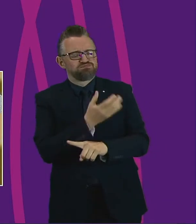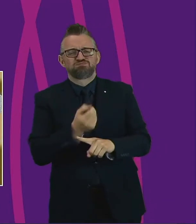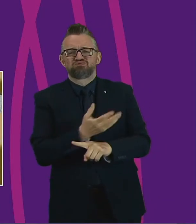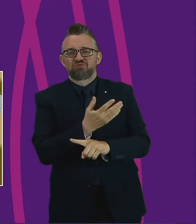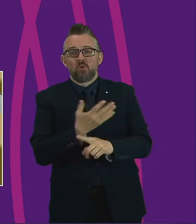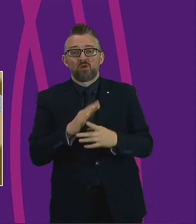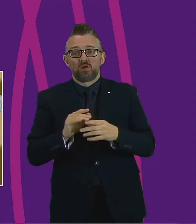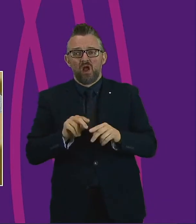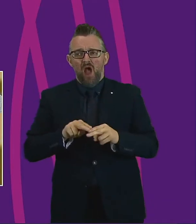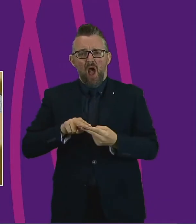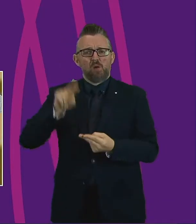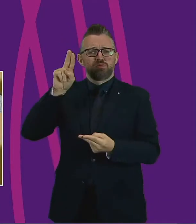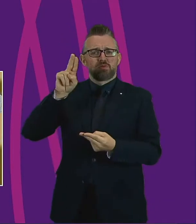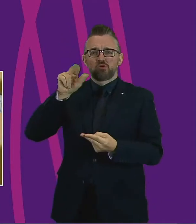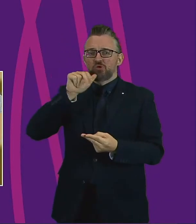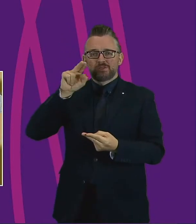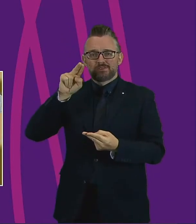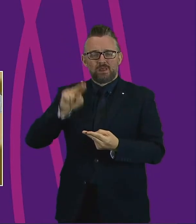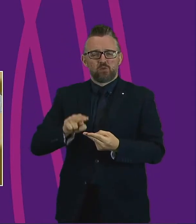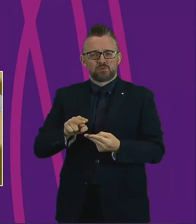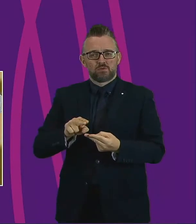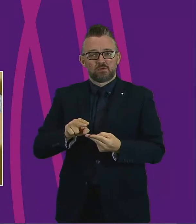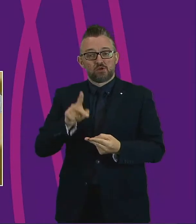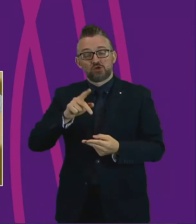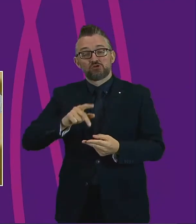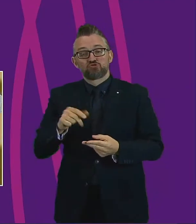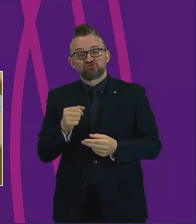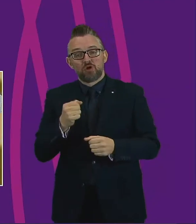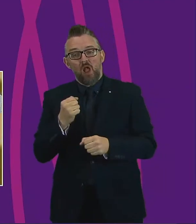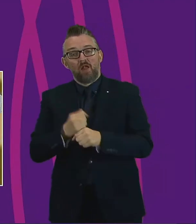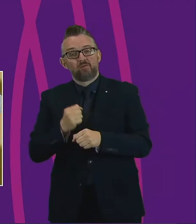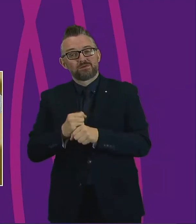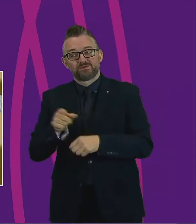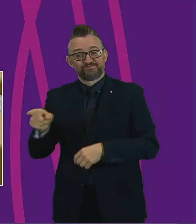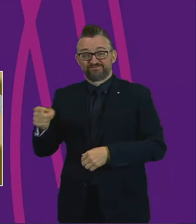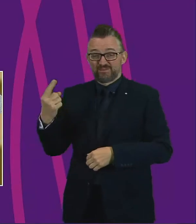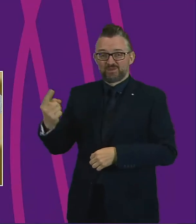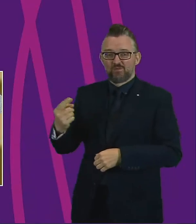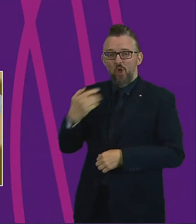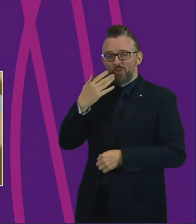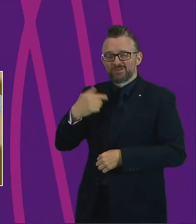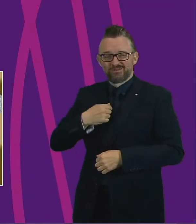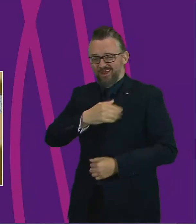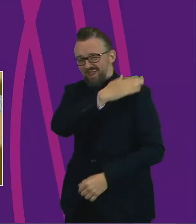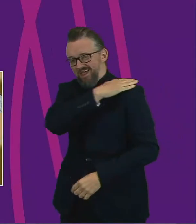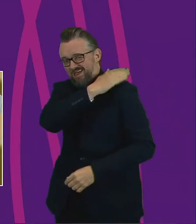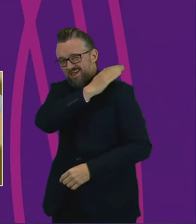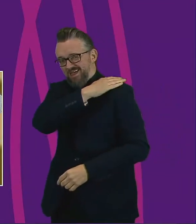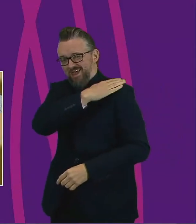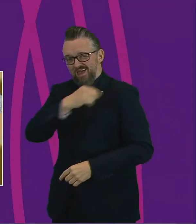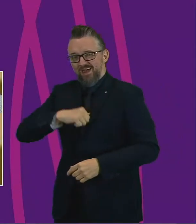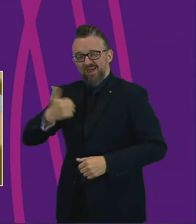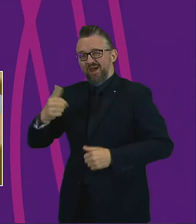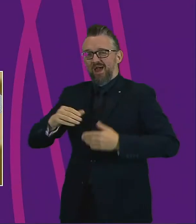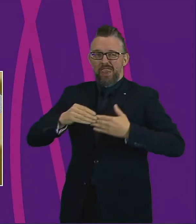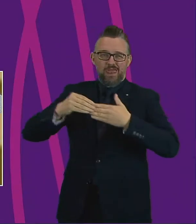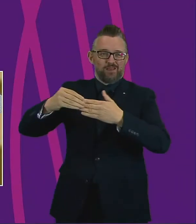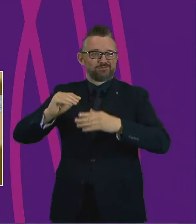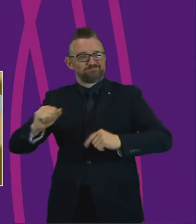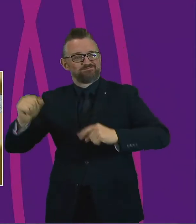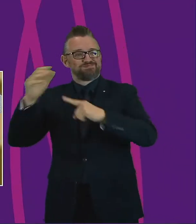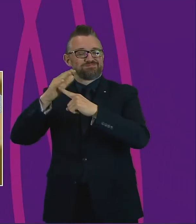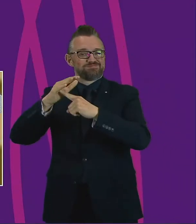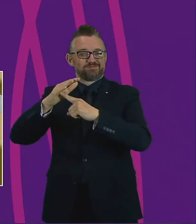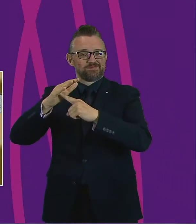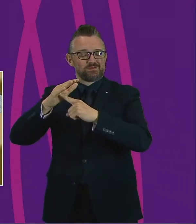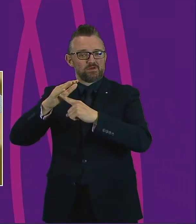instead of down. The Scottish Government never misses a chance to congratulate itself for setting world-leading targets, but it now